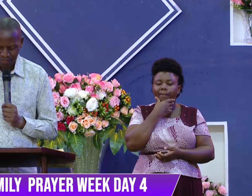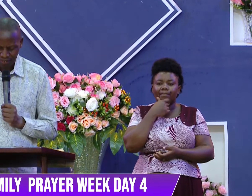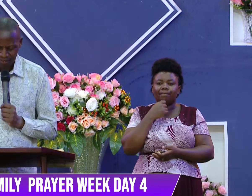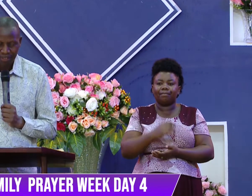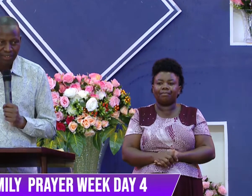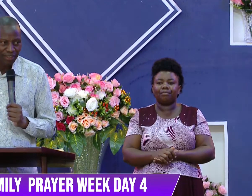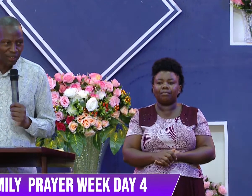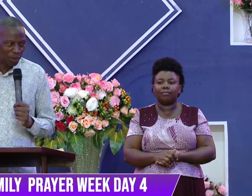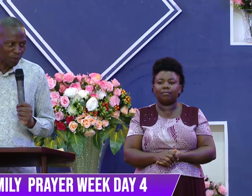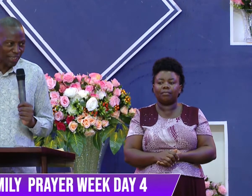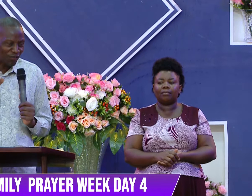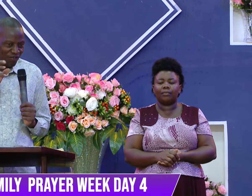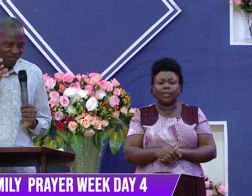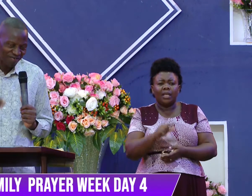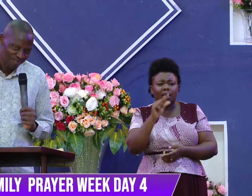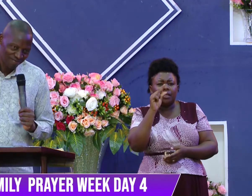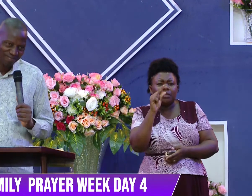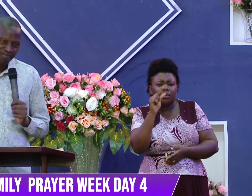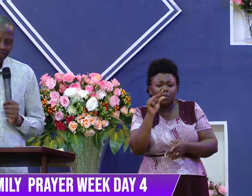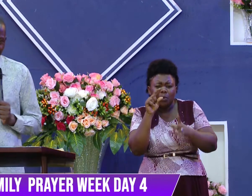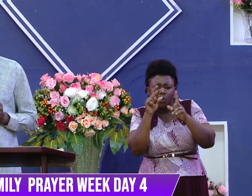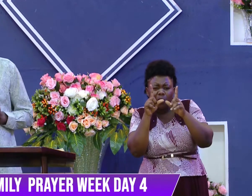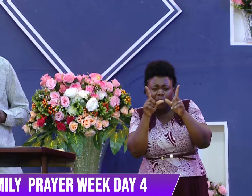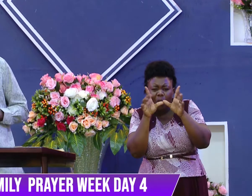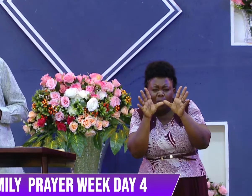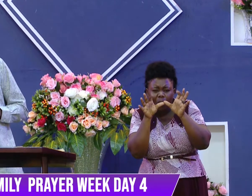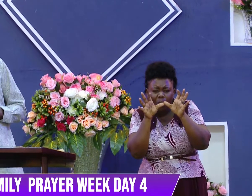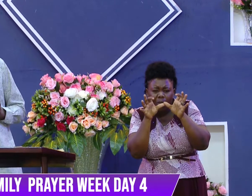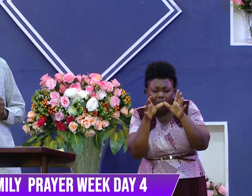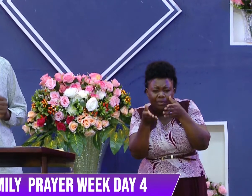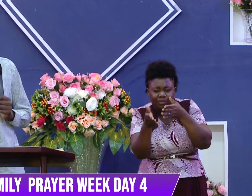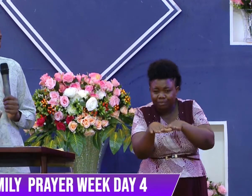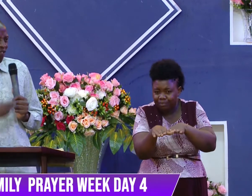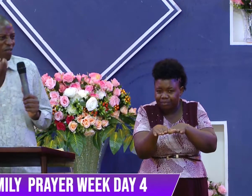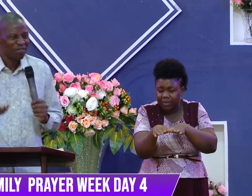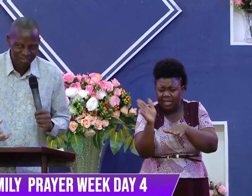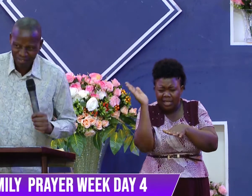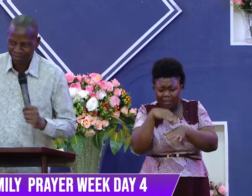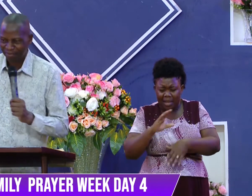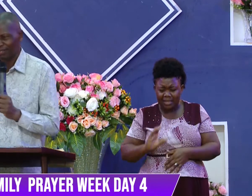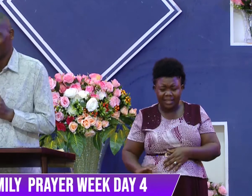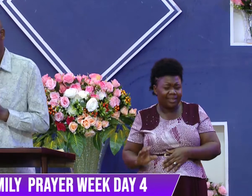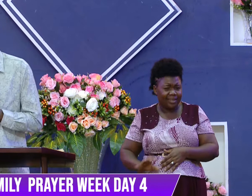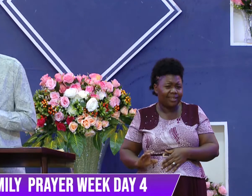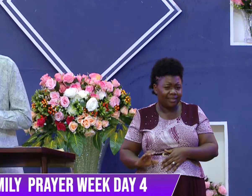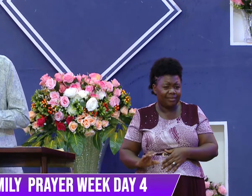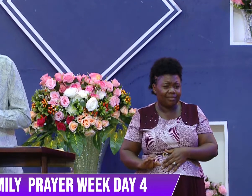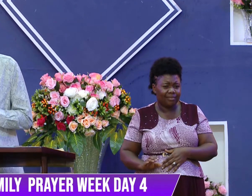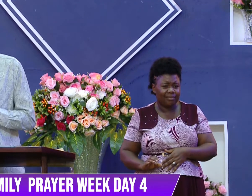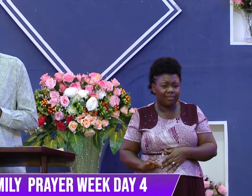and honor. That a dead fly, dead